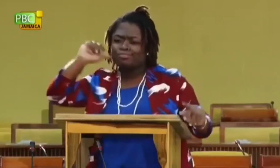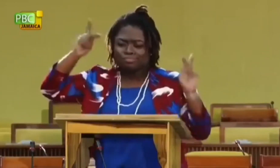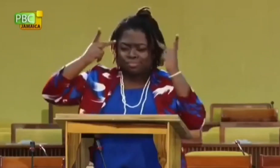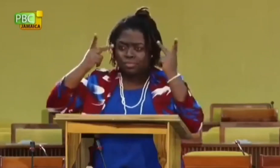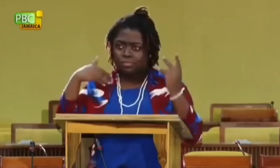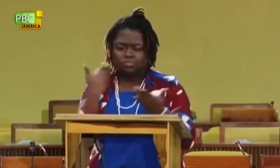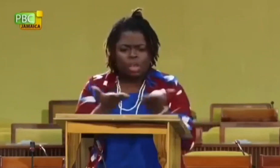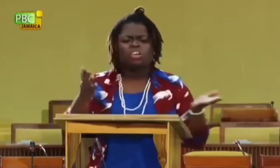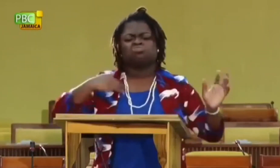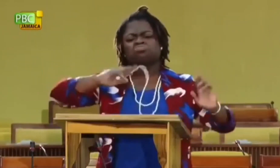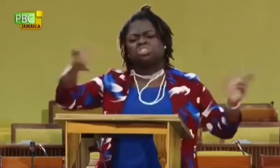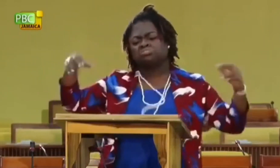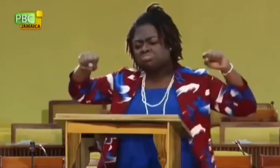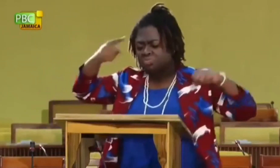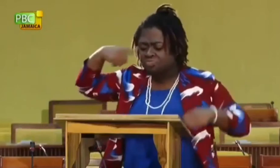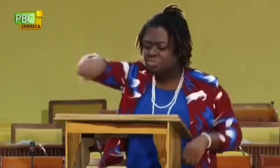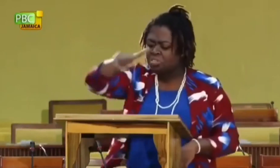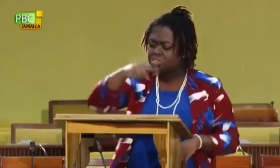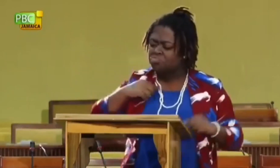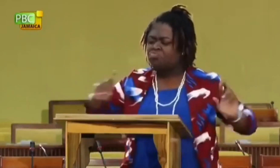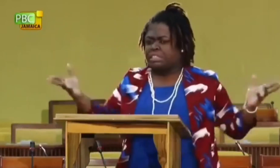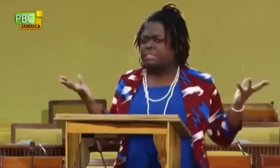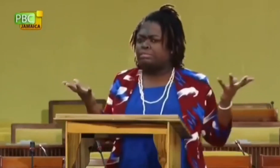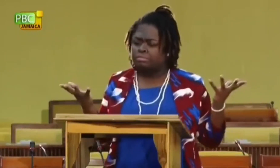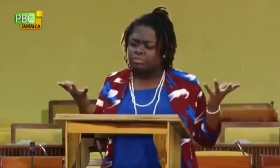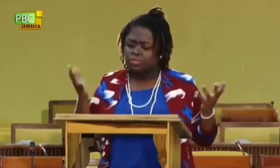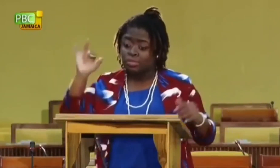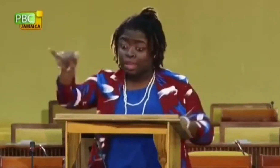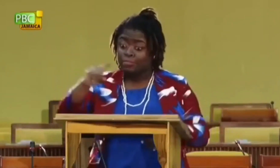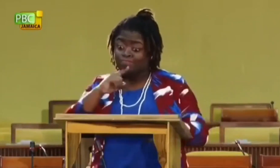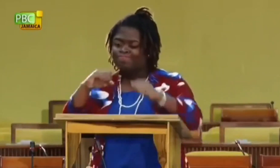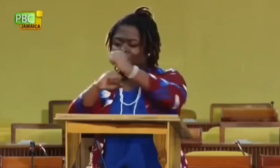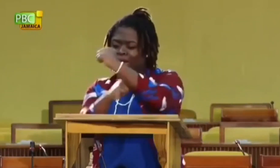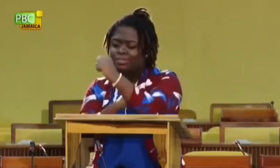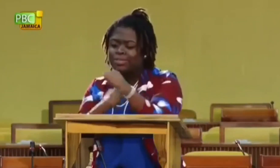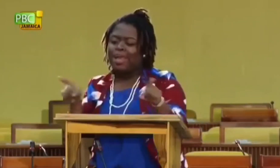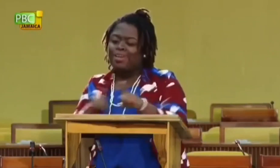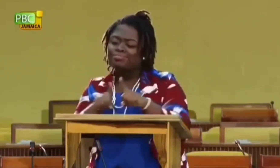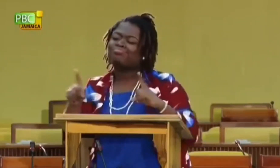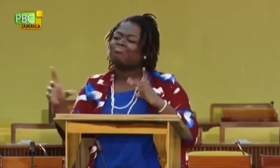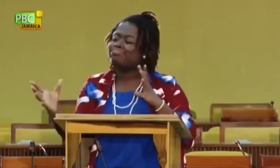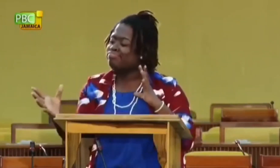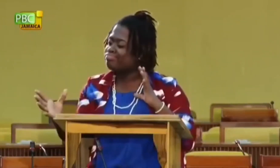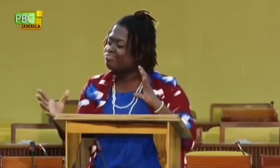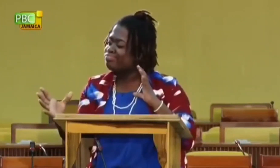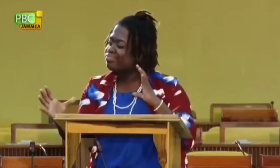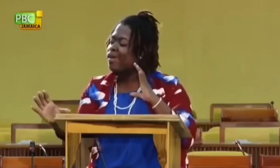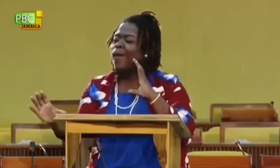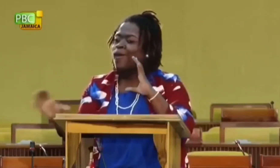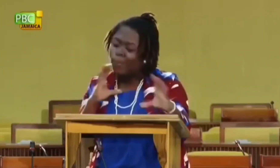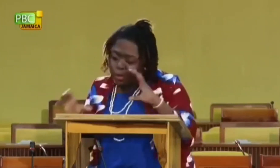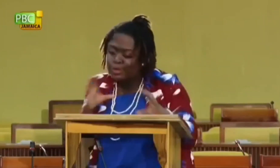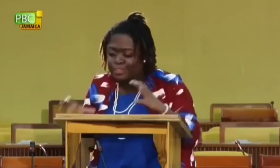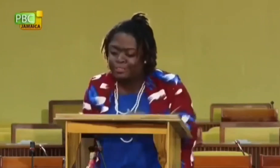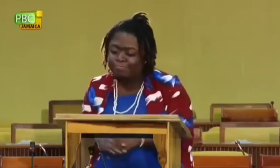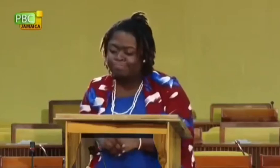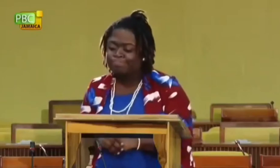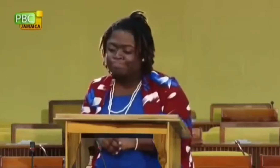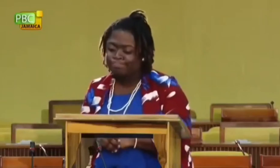That in time of crisis, they will not have to fear something as fundamental as communication.